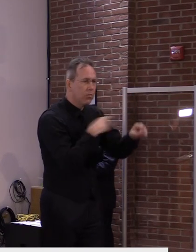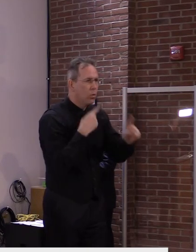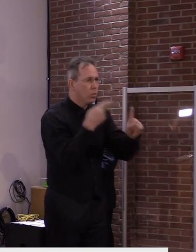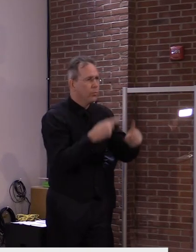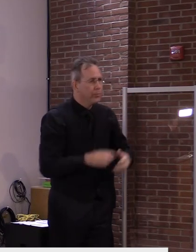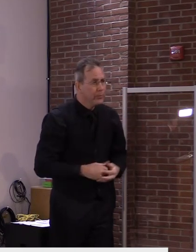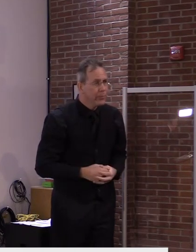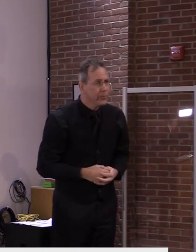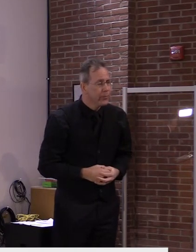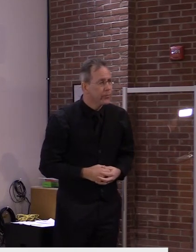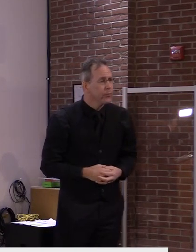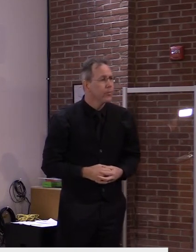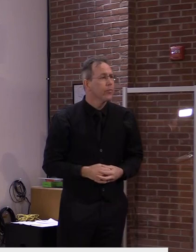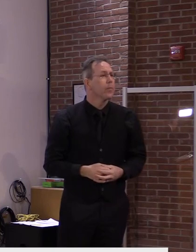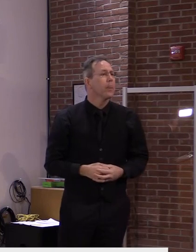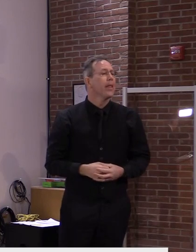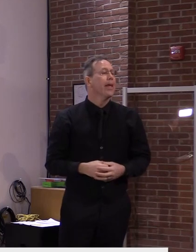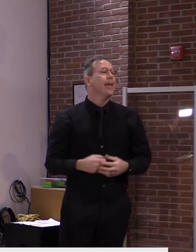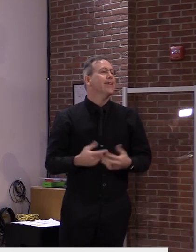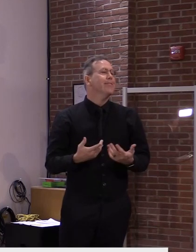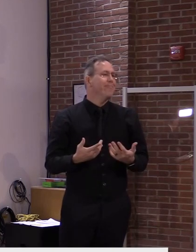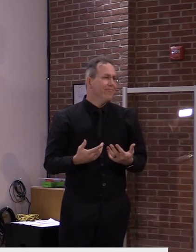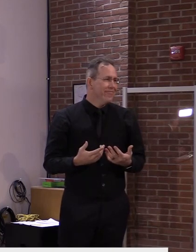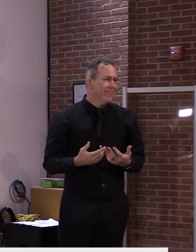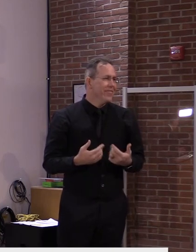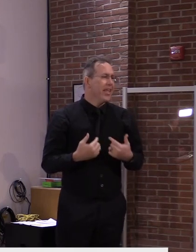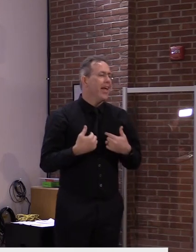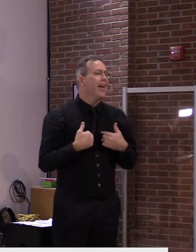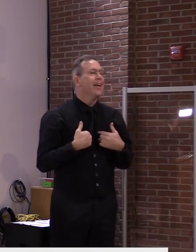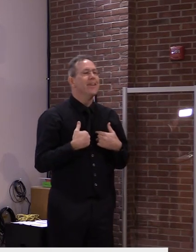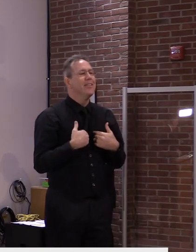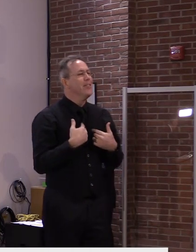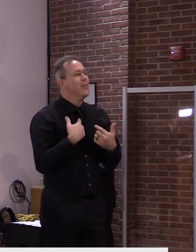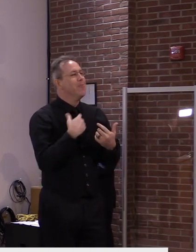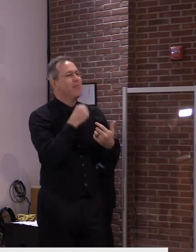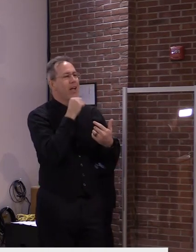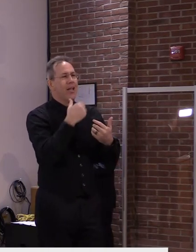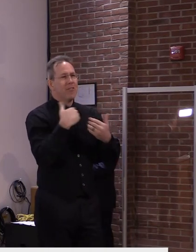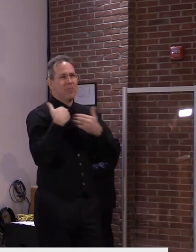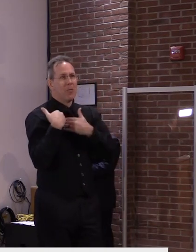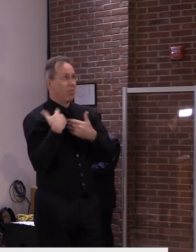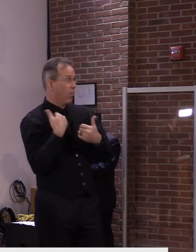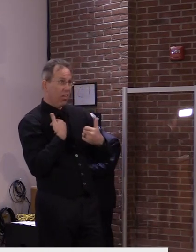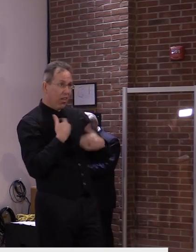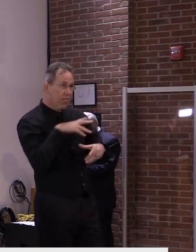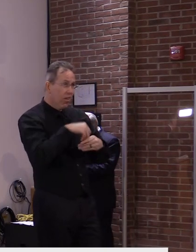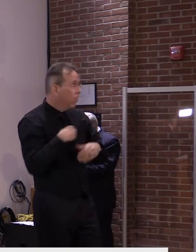But I'm not I'm not going to be the one it being part of that decision making.